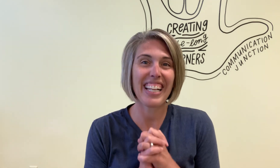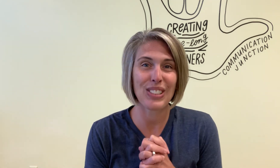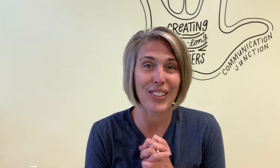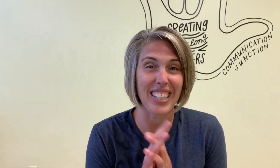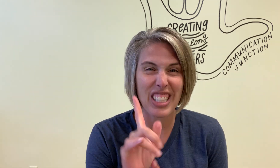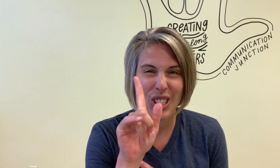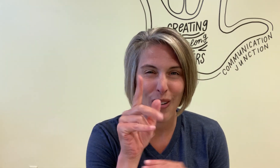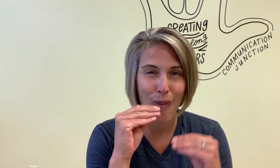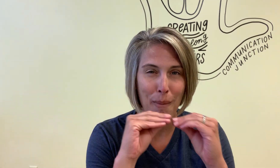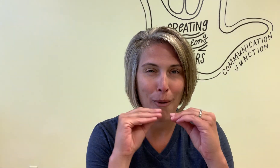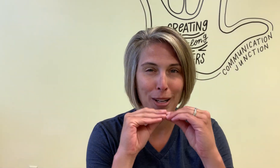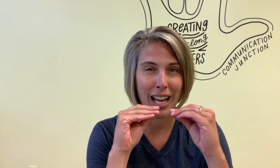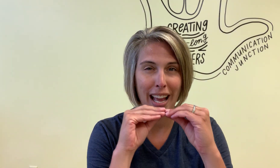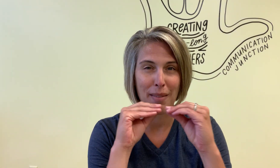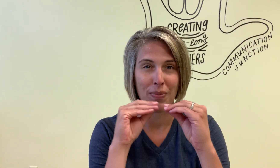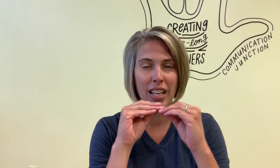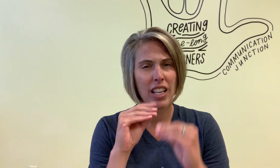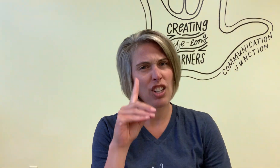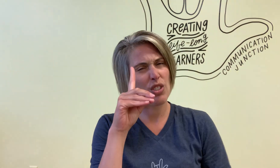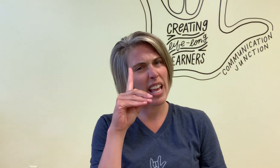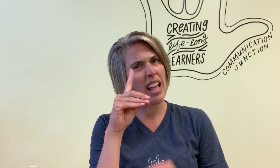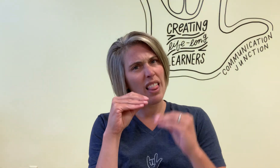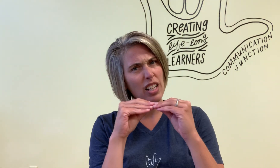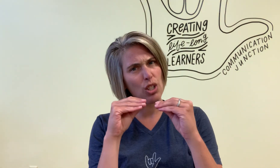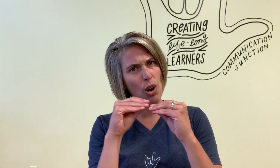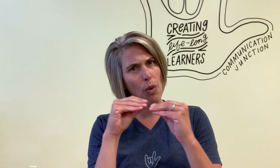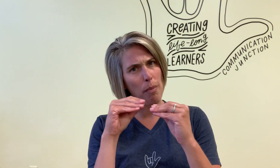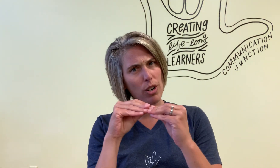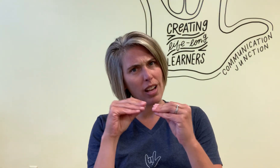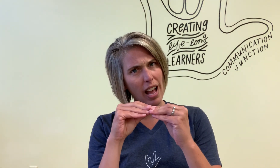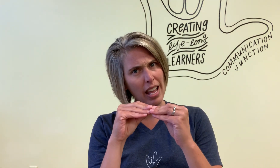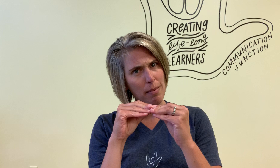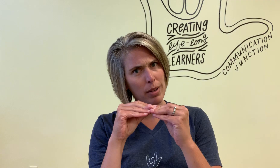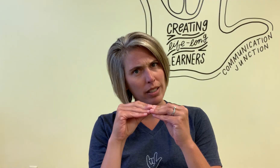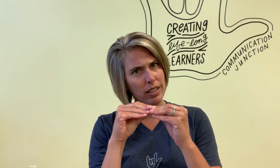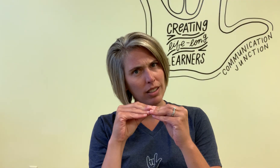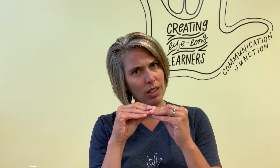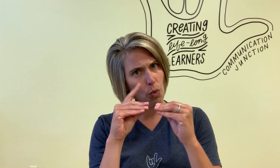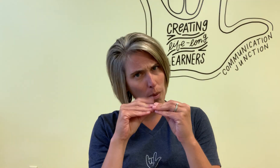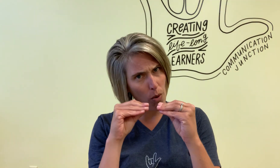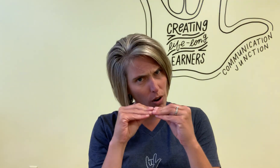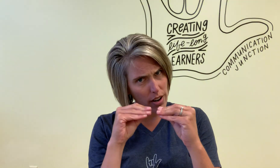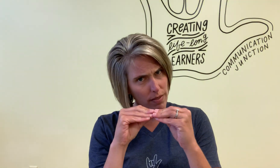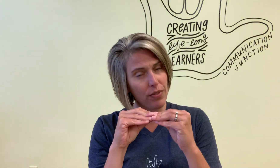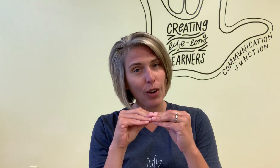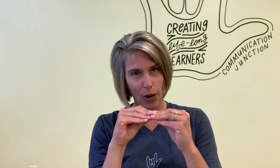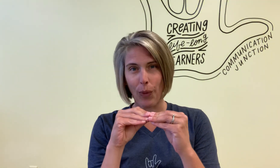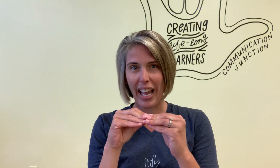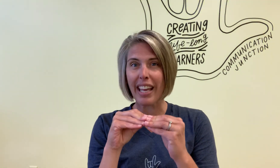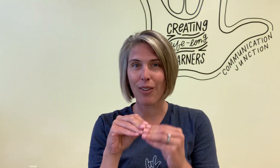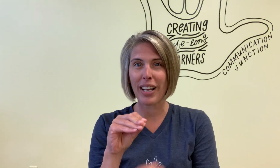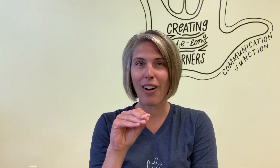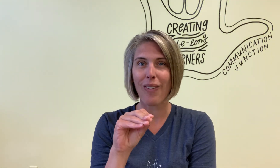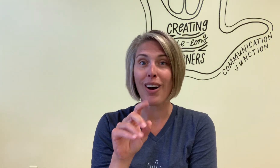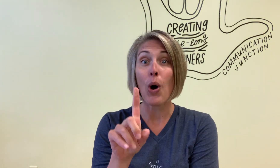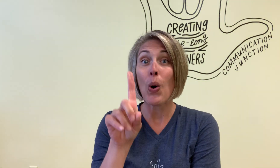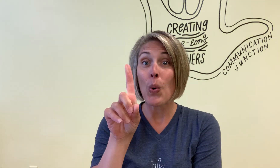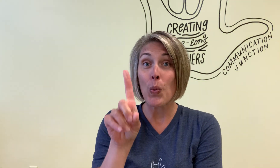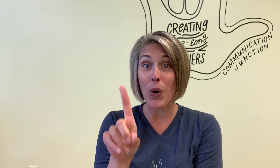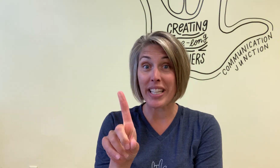Nice work. Let's do it one more time. Can you say, let's do it one more time? One more? Okay, here we go.